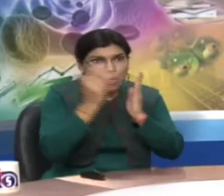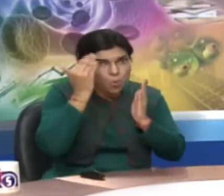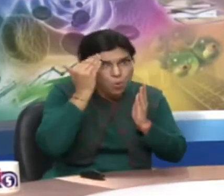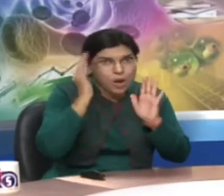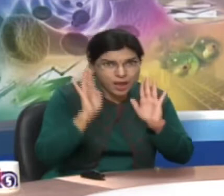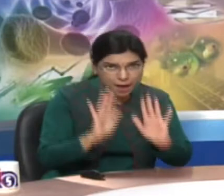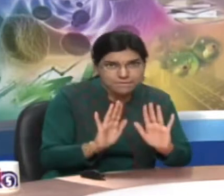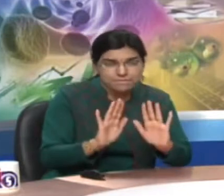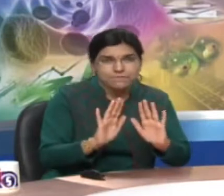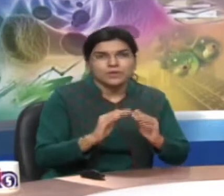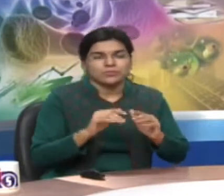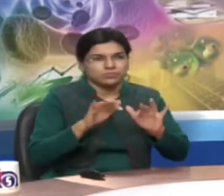Somebody who's skilled